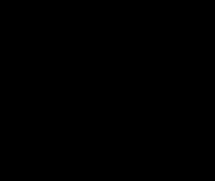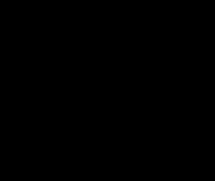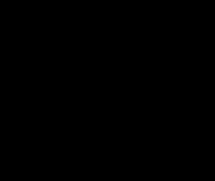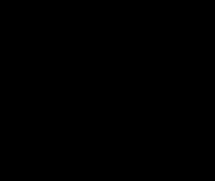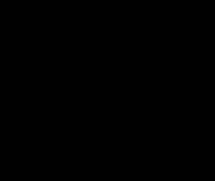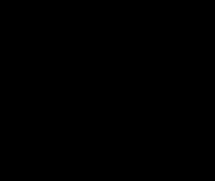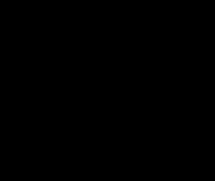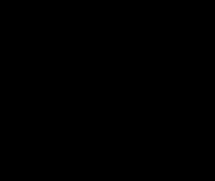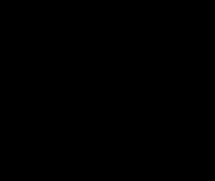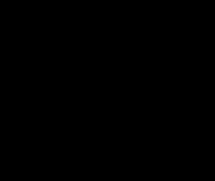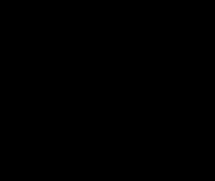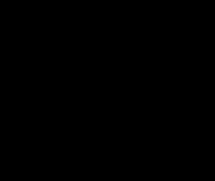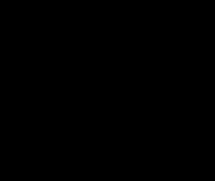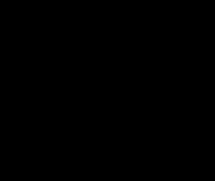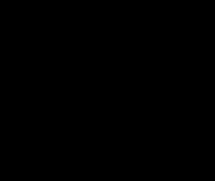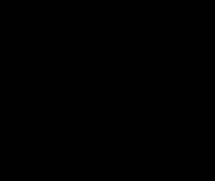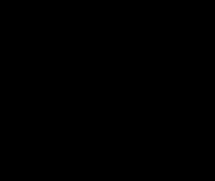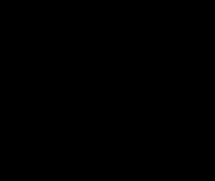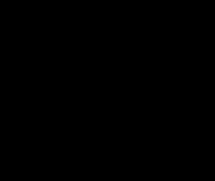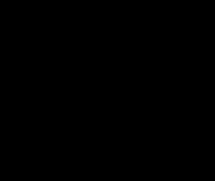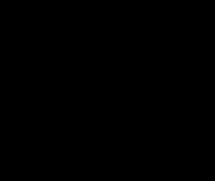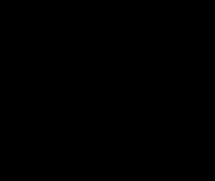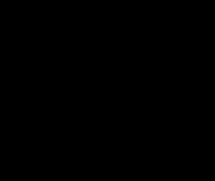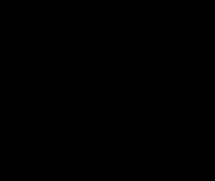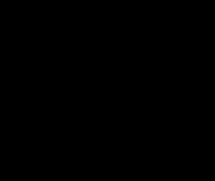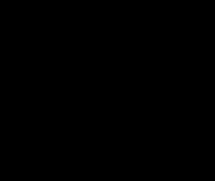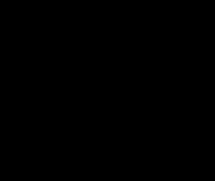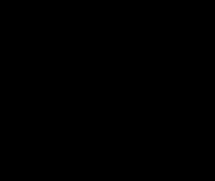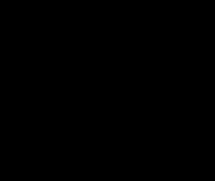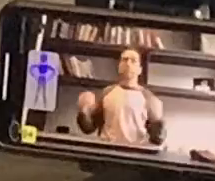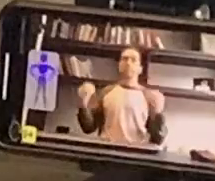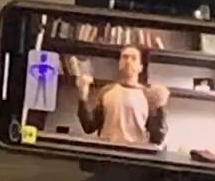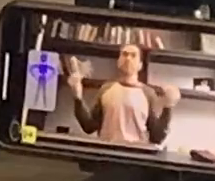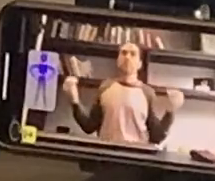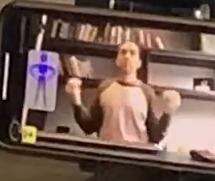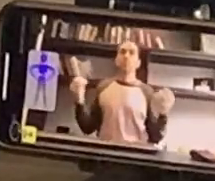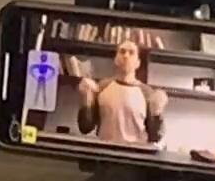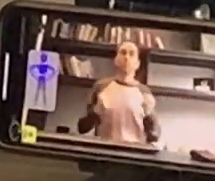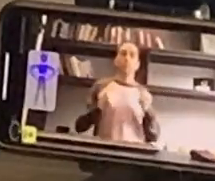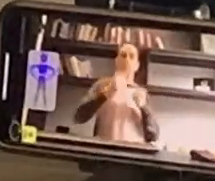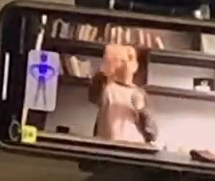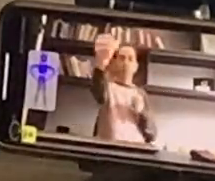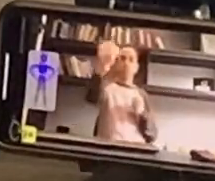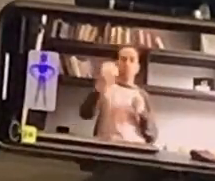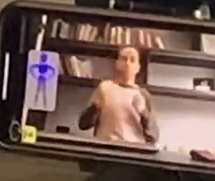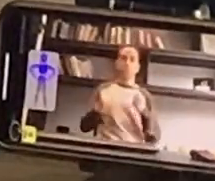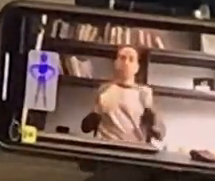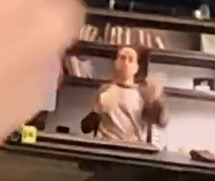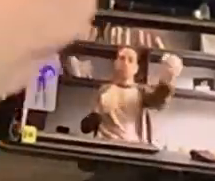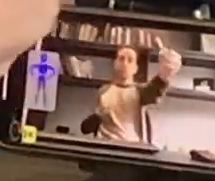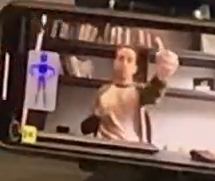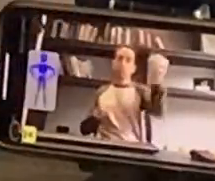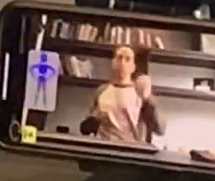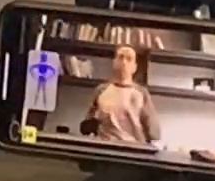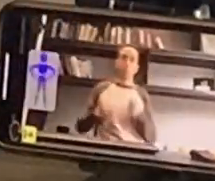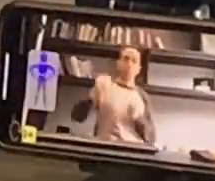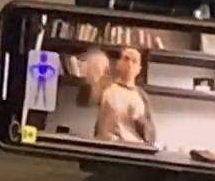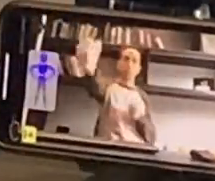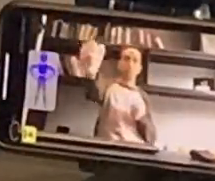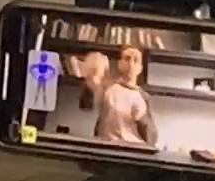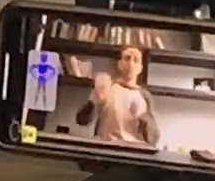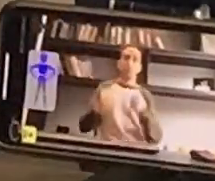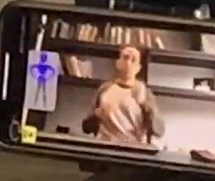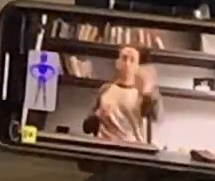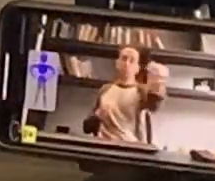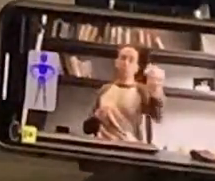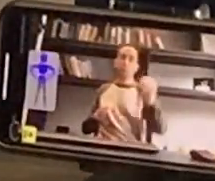UE5. We also added a simple demo project with the new UE5 mannequins. The MetaHuman preset in our motion capture engine covers these new